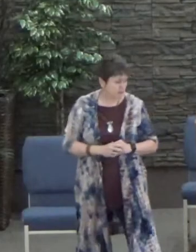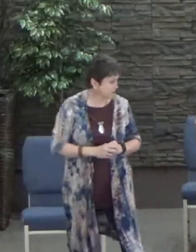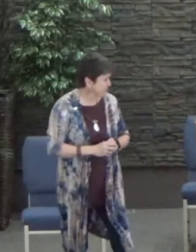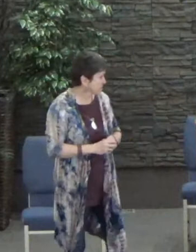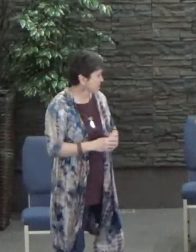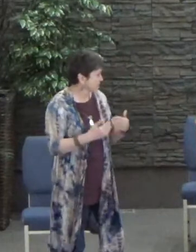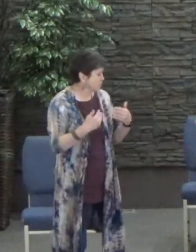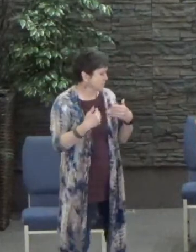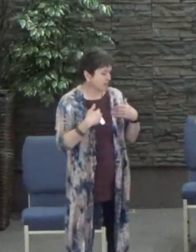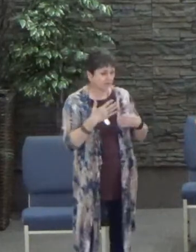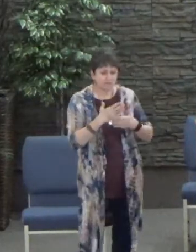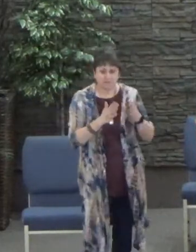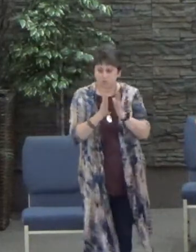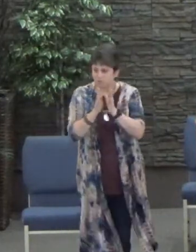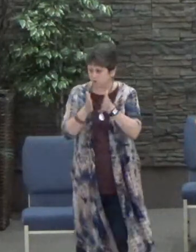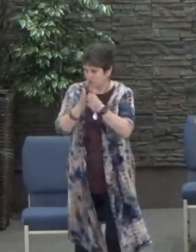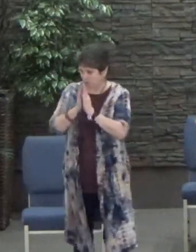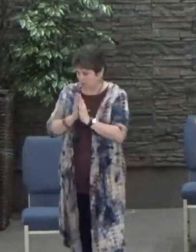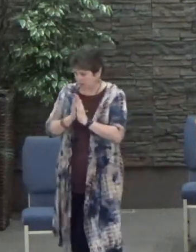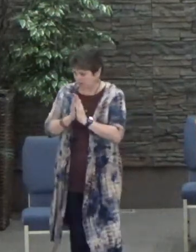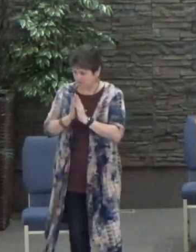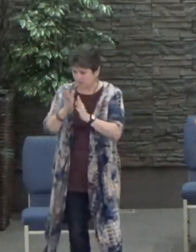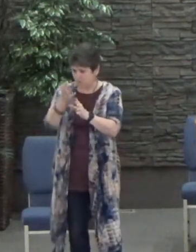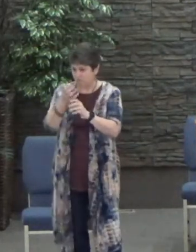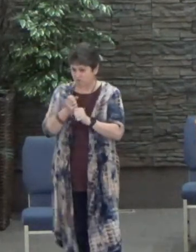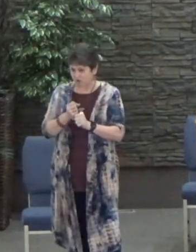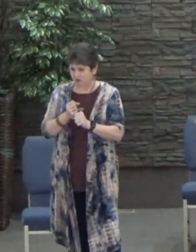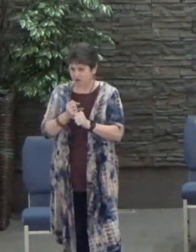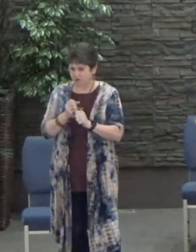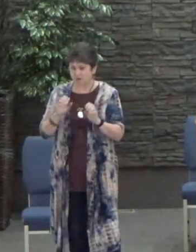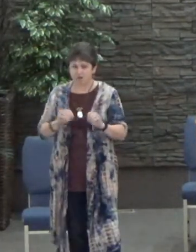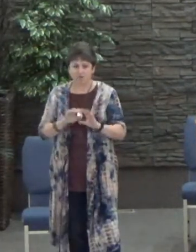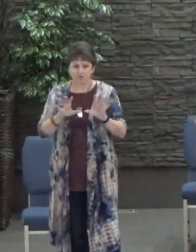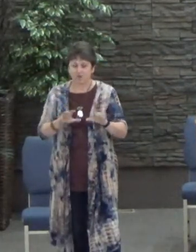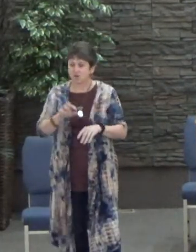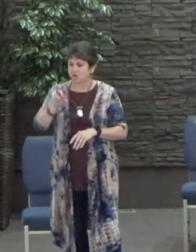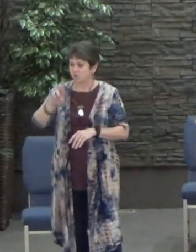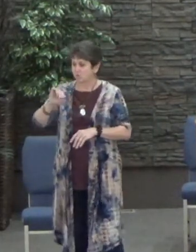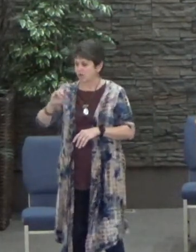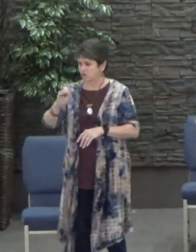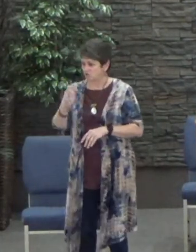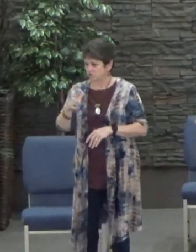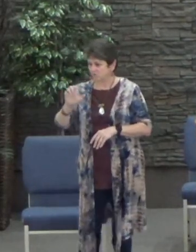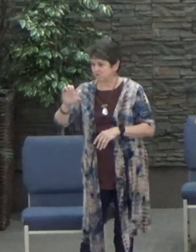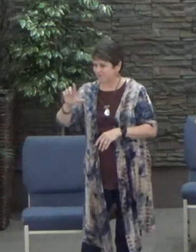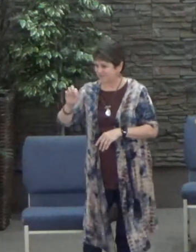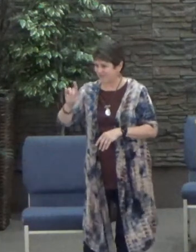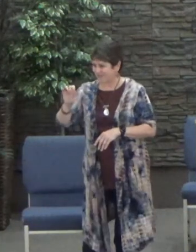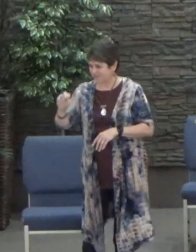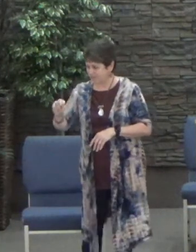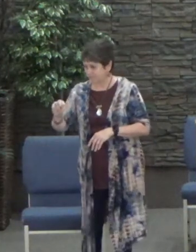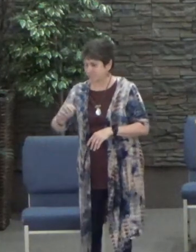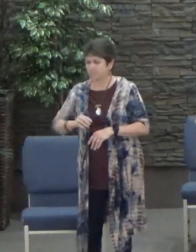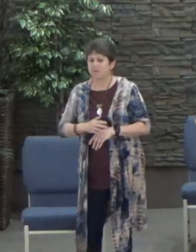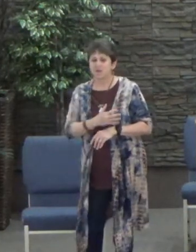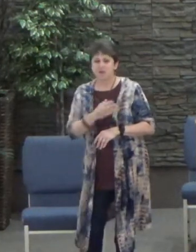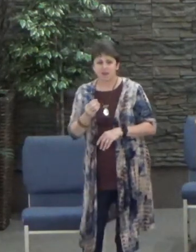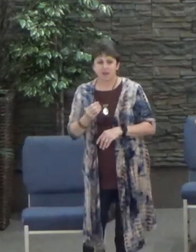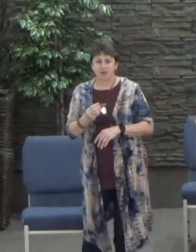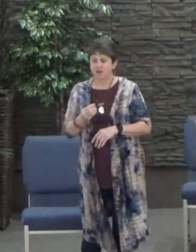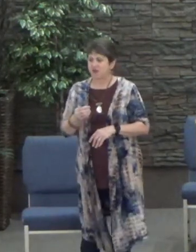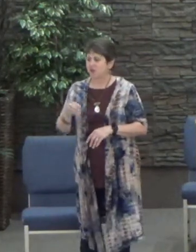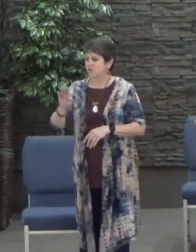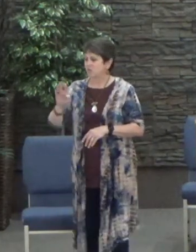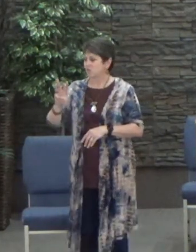We do have some prayer requests that have come in this morning. Obviously, Rachel Clannon. And then the Waters